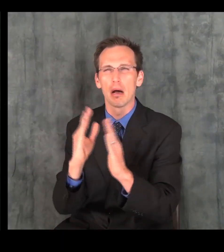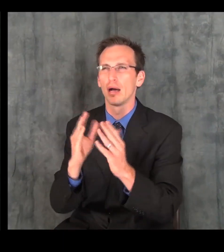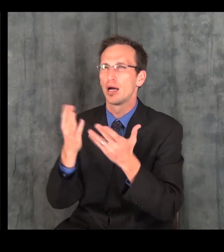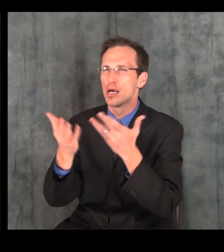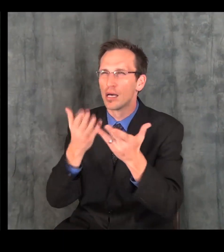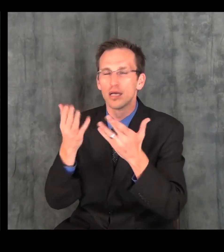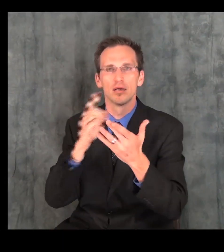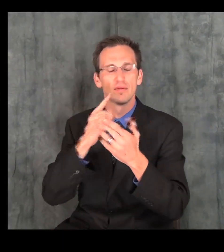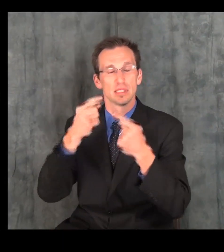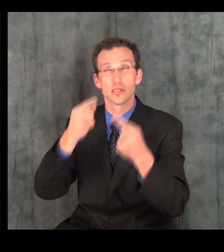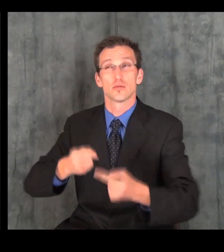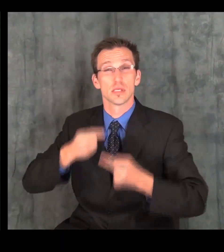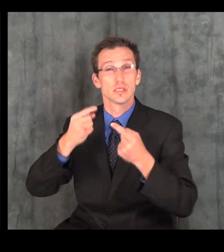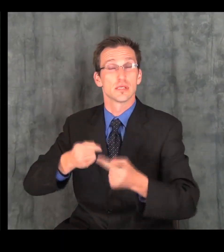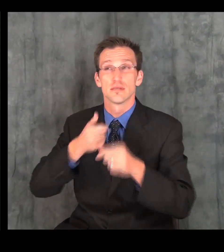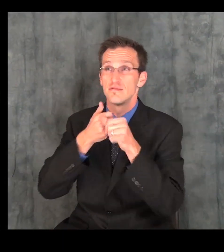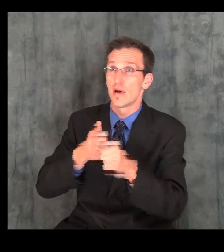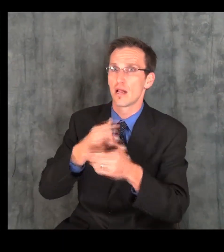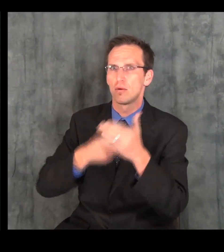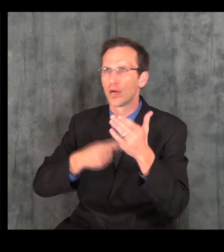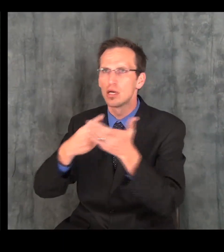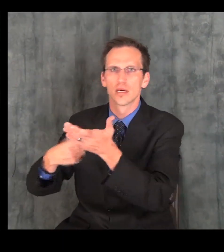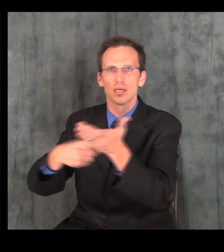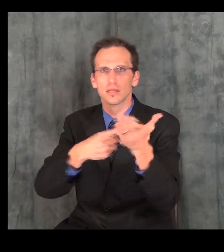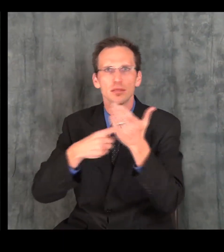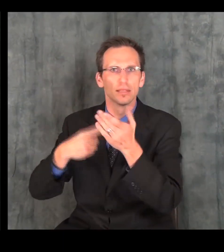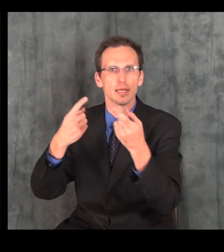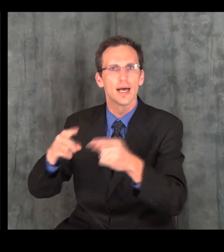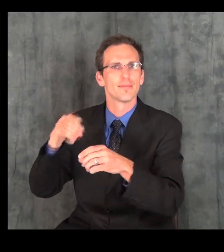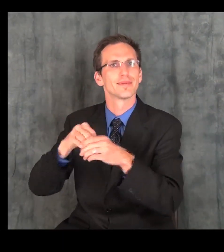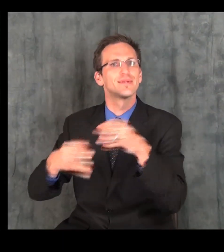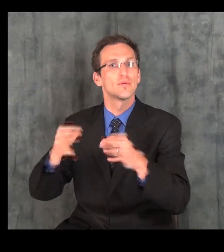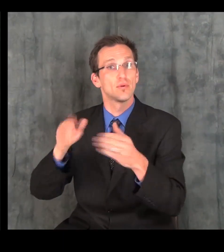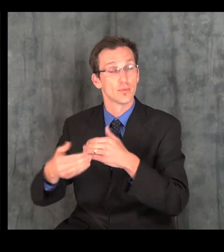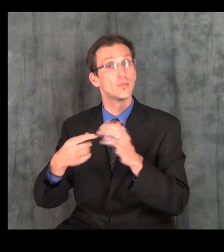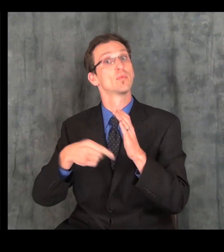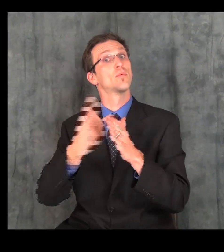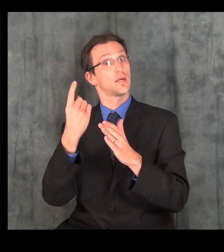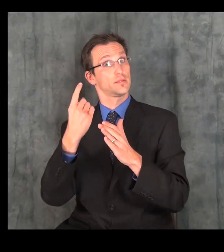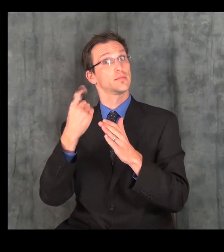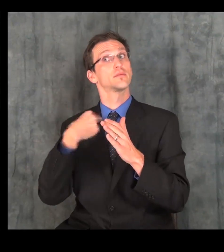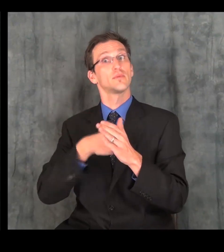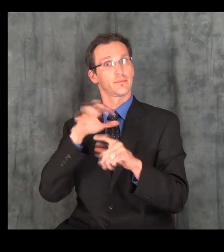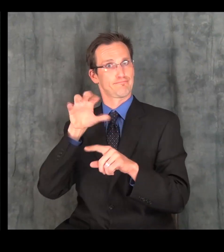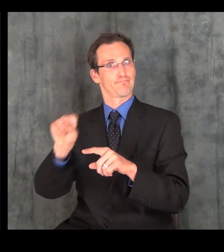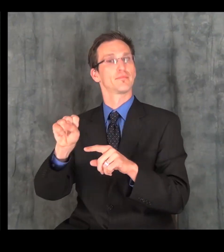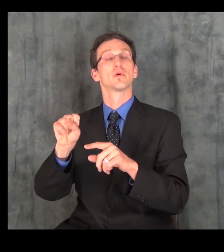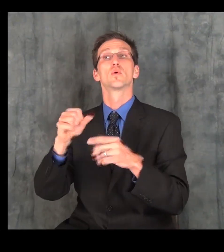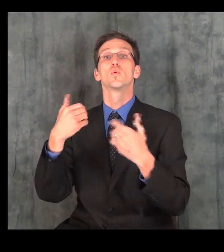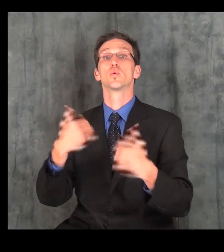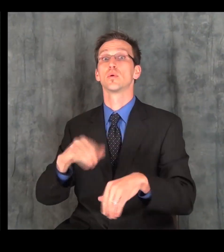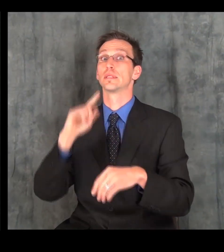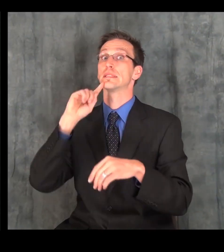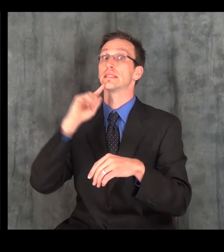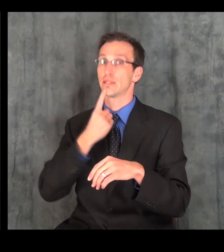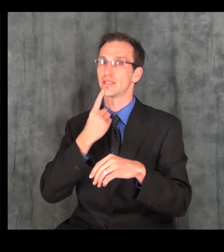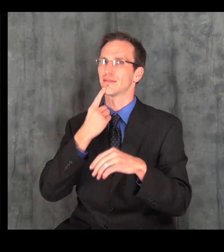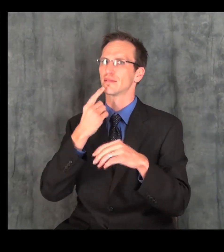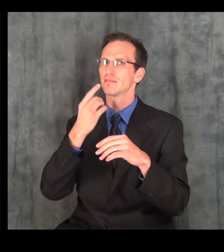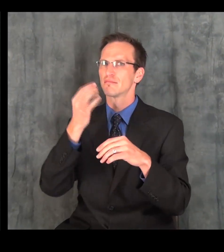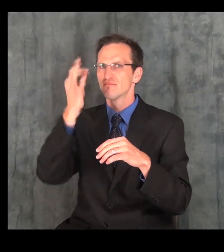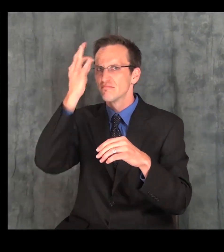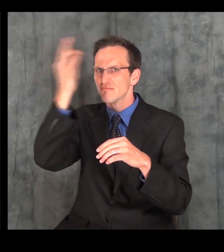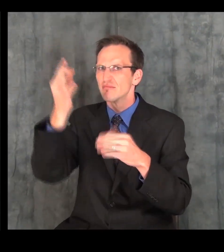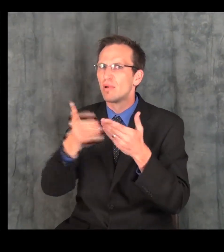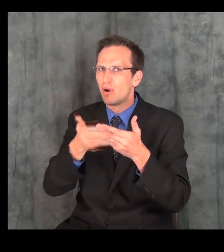able to follow what was going on. And at one point we noticed a very clear miscommunication, a very clear potential for communication breakdown, because she